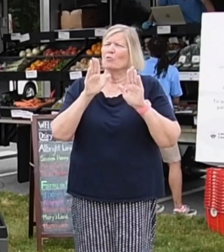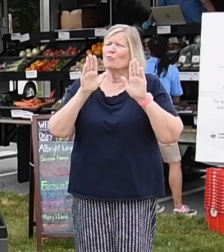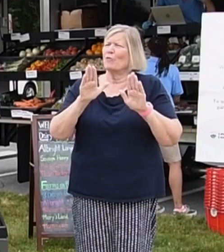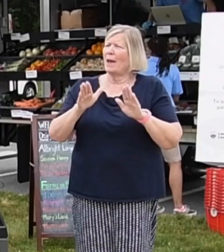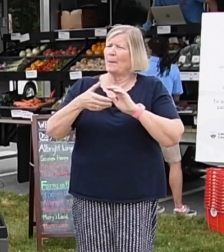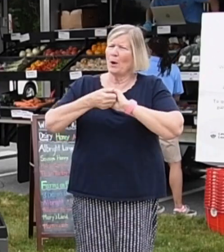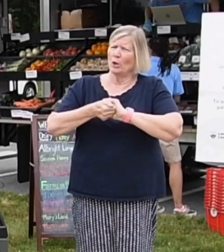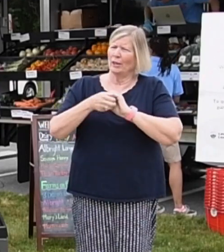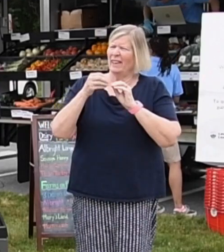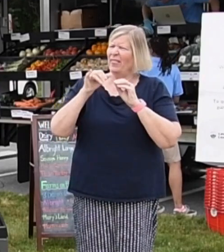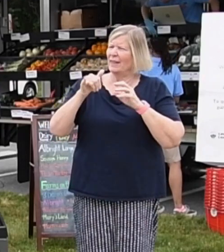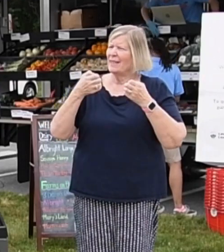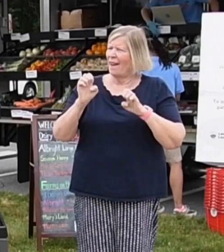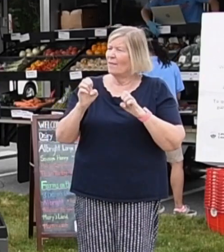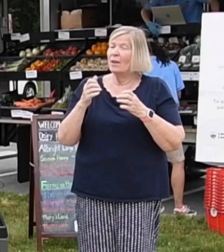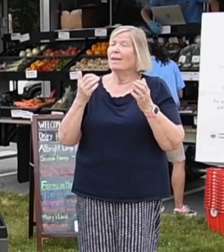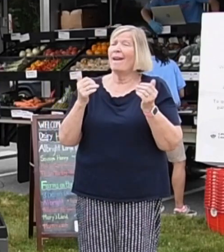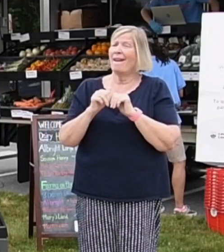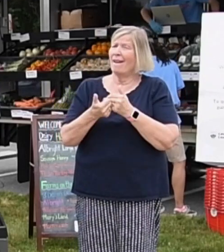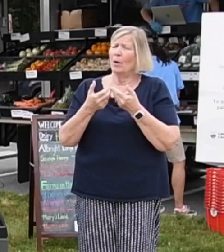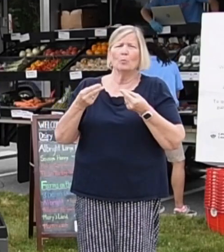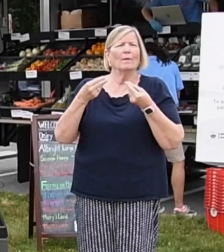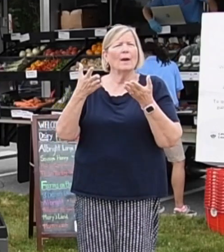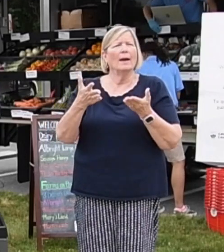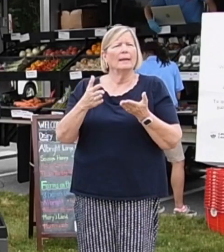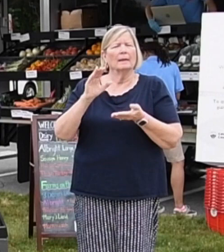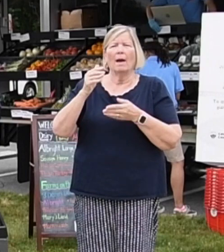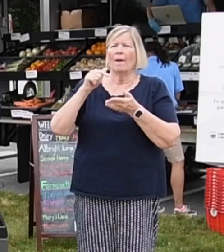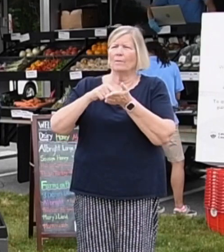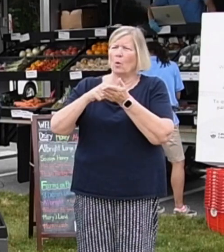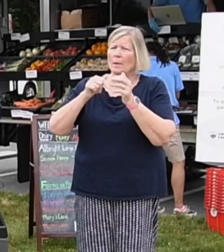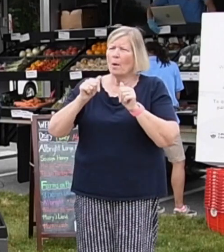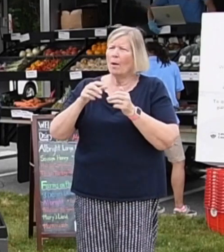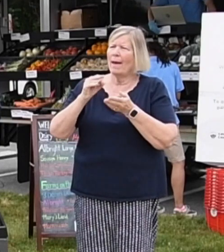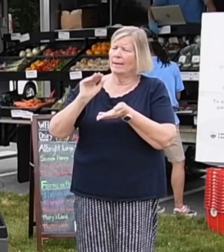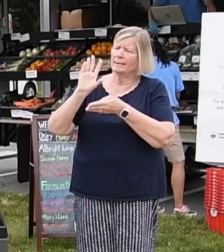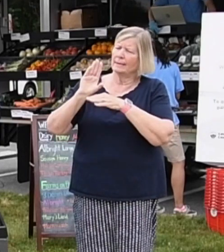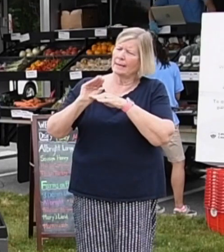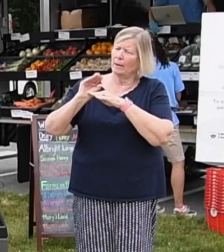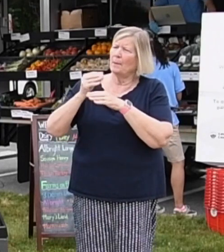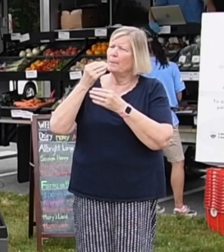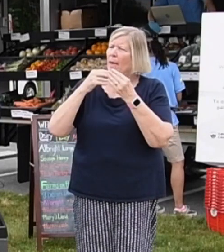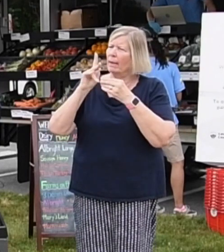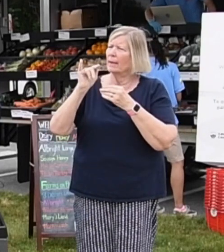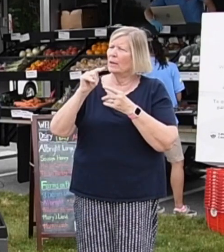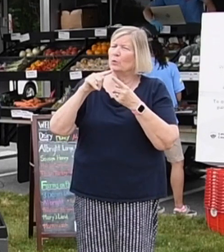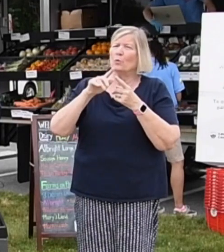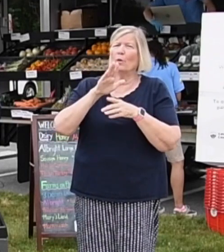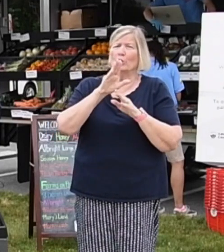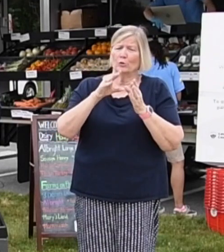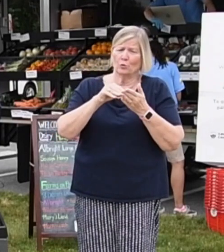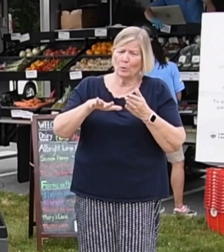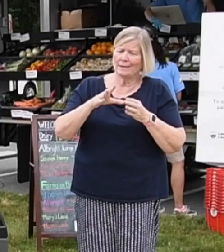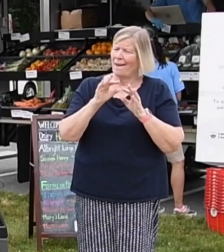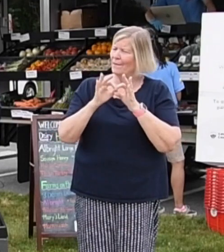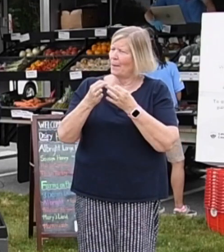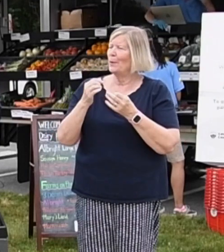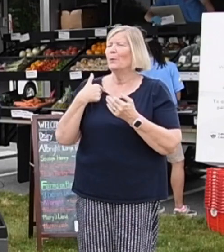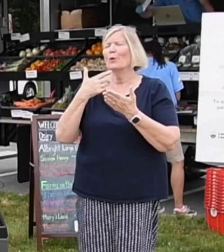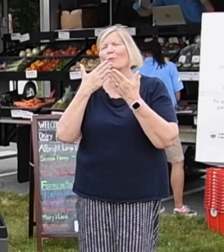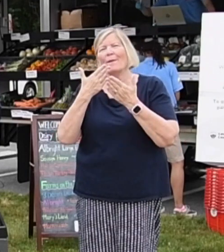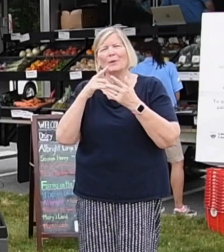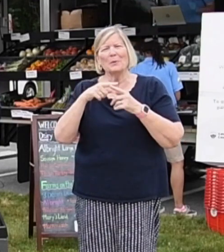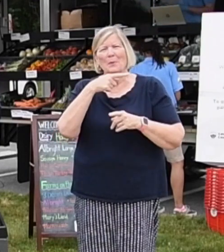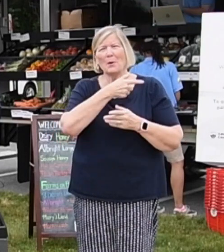in this effort by providing affordable and discounted meal kits to our students and their families. And we are incredibly grateful that the new